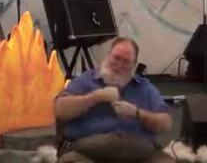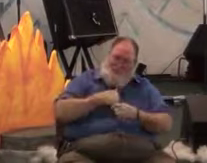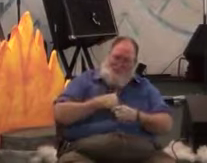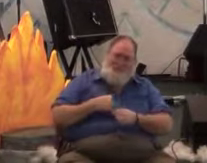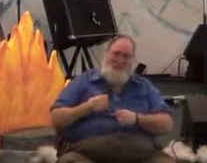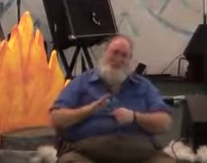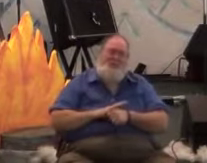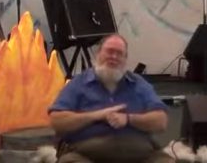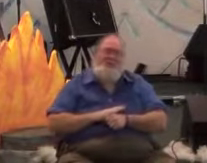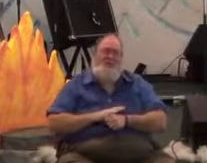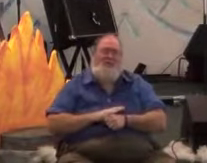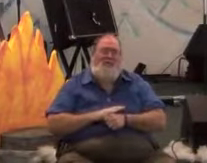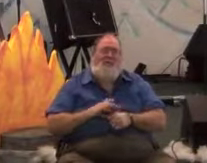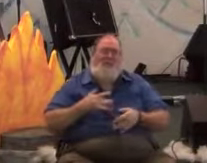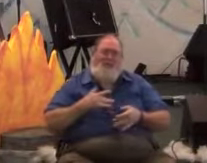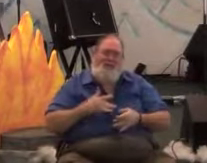of belonging.